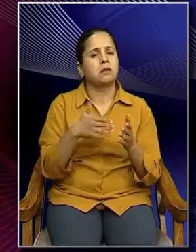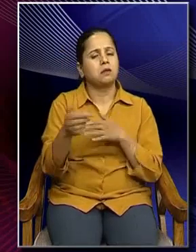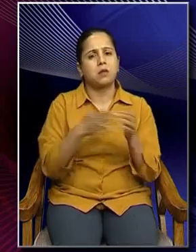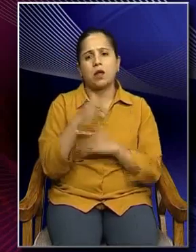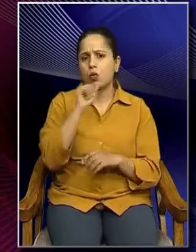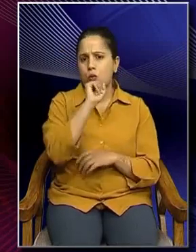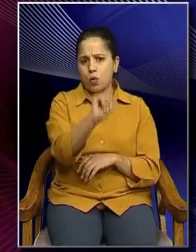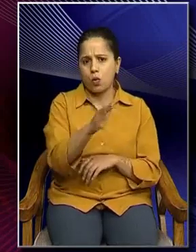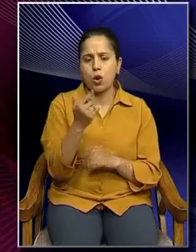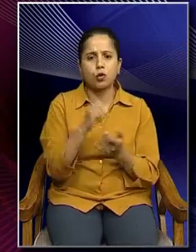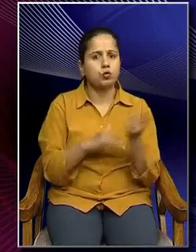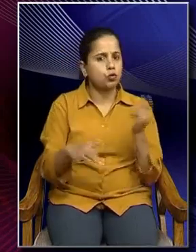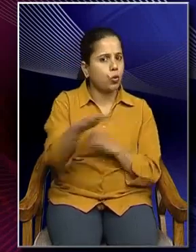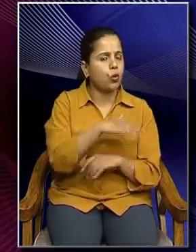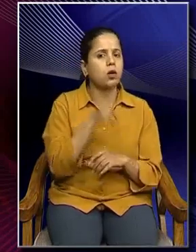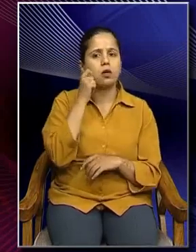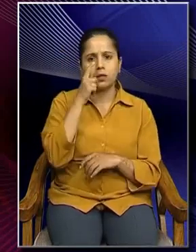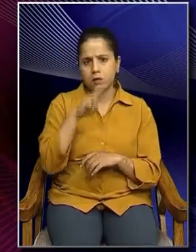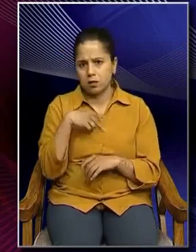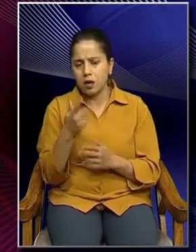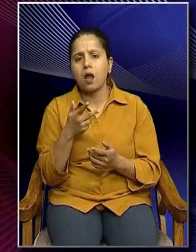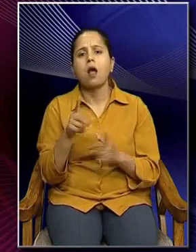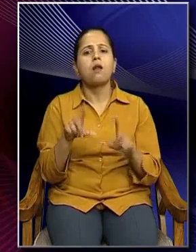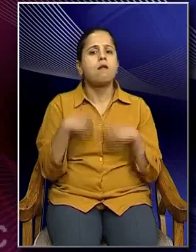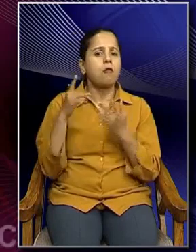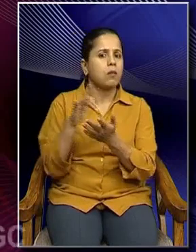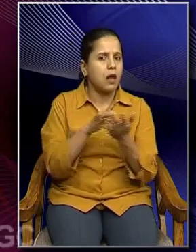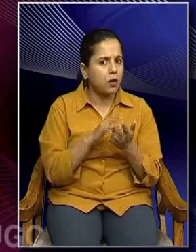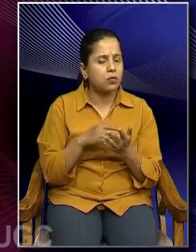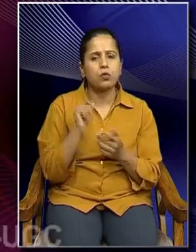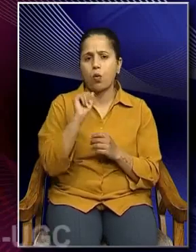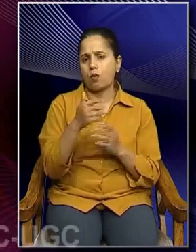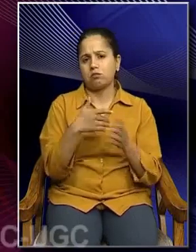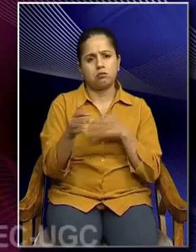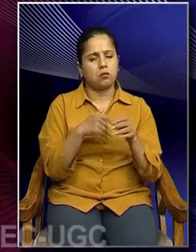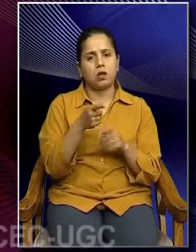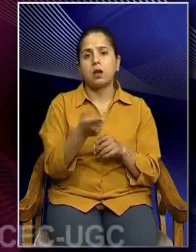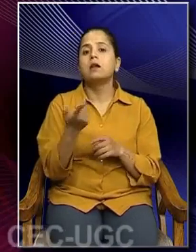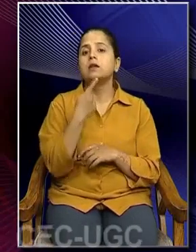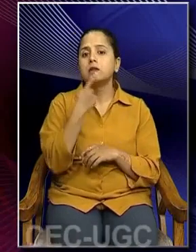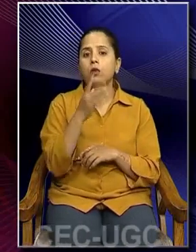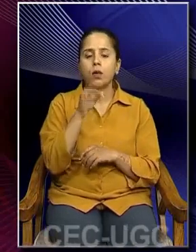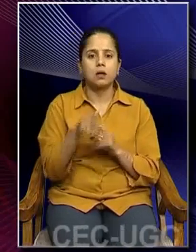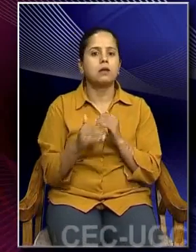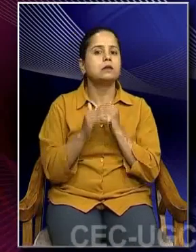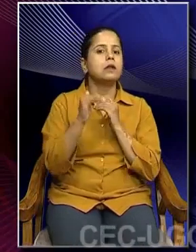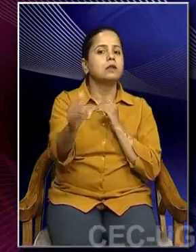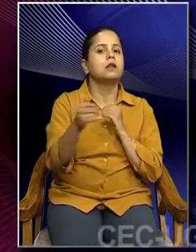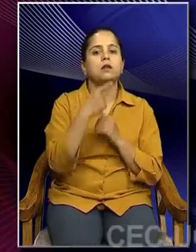their social, gender and geographical identities. And this is what the